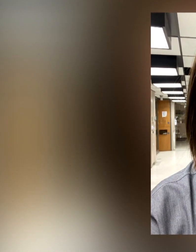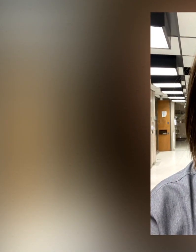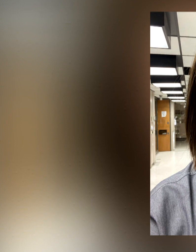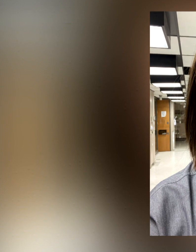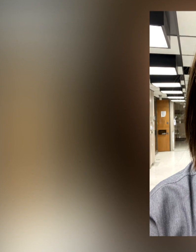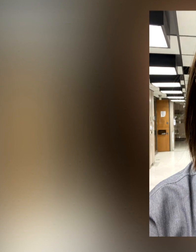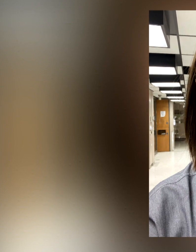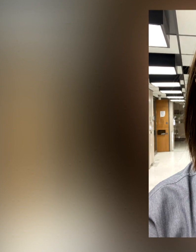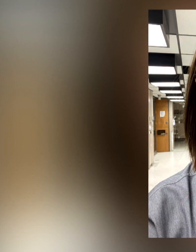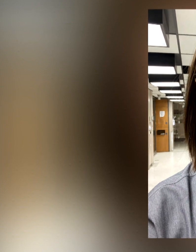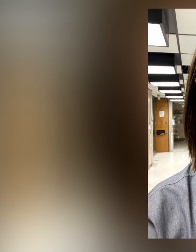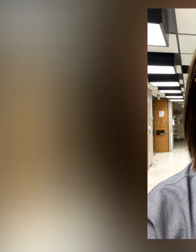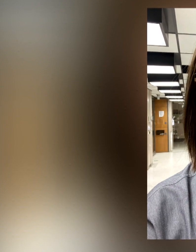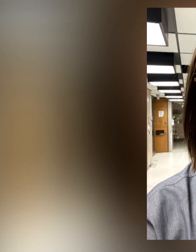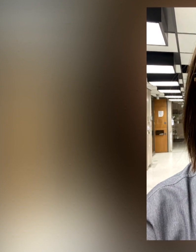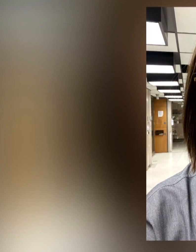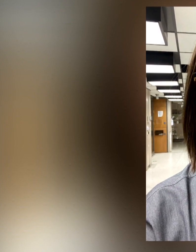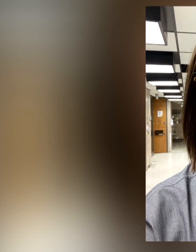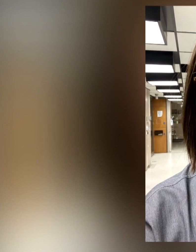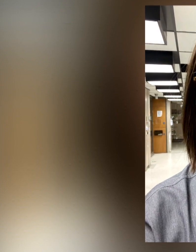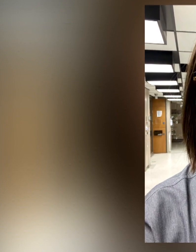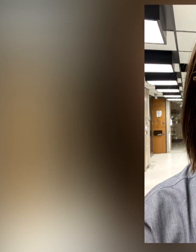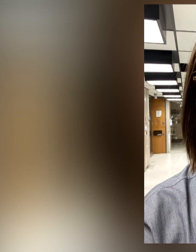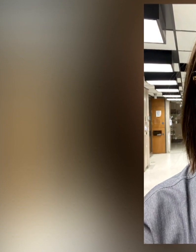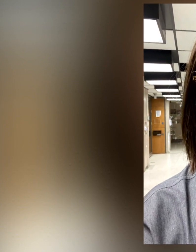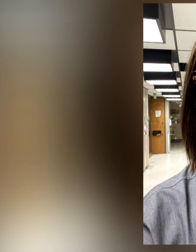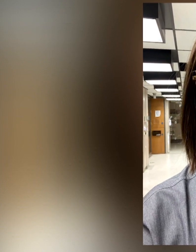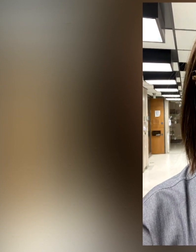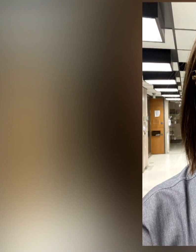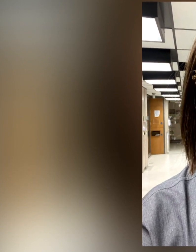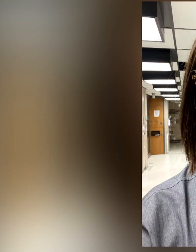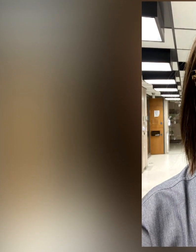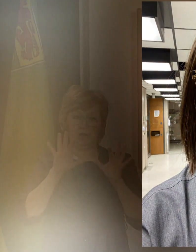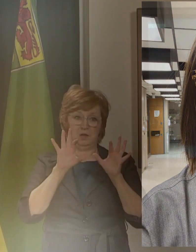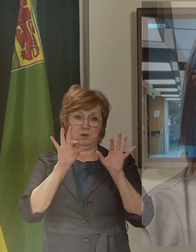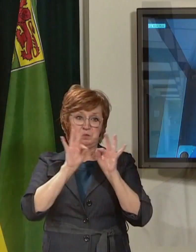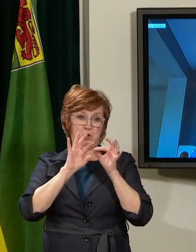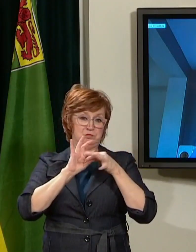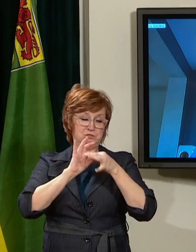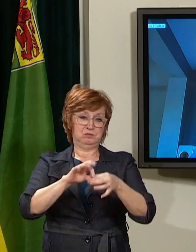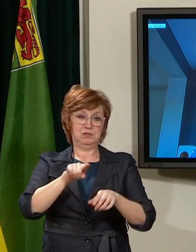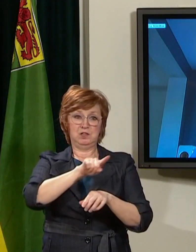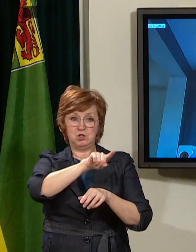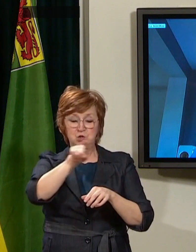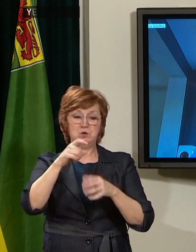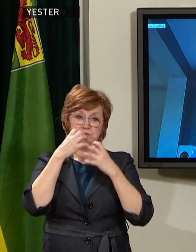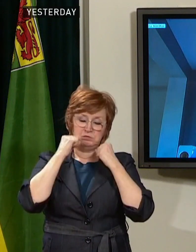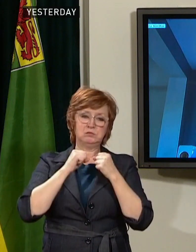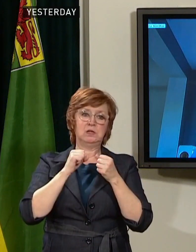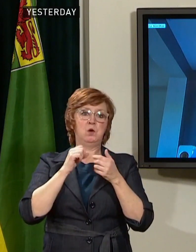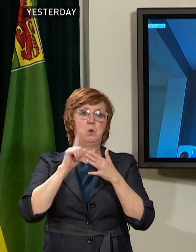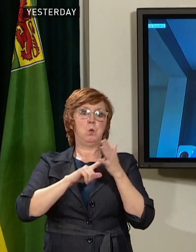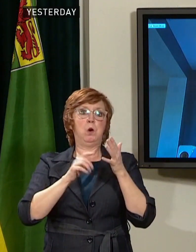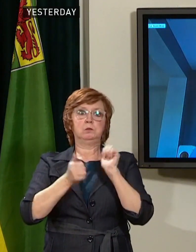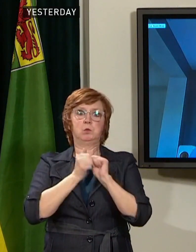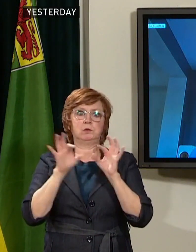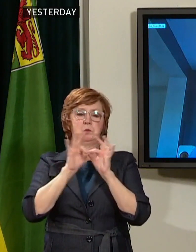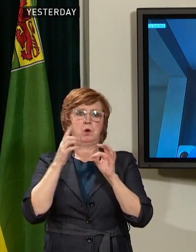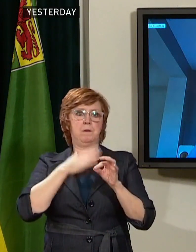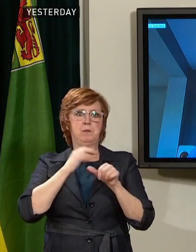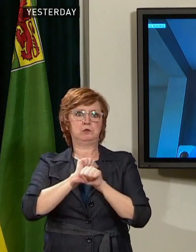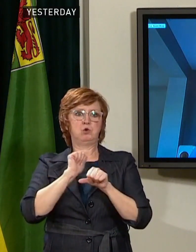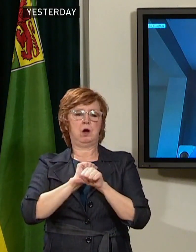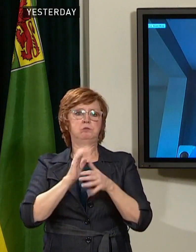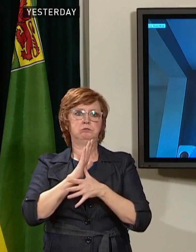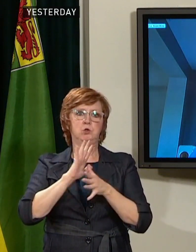have begun to anger ICU physician Dr. Susan Shaw. It's so frustrating when I get emails,